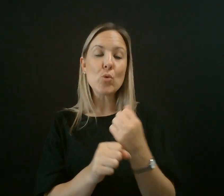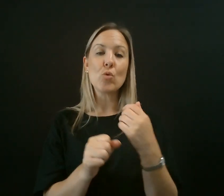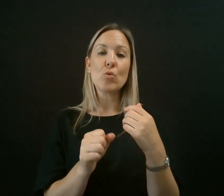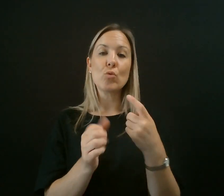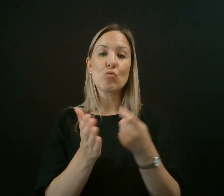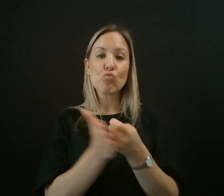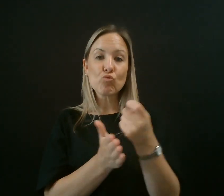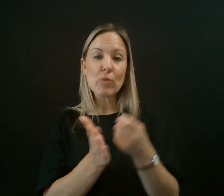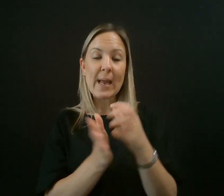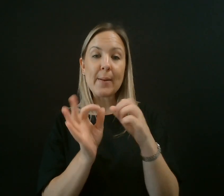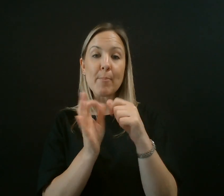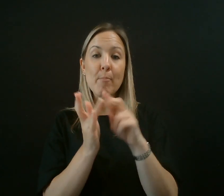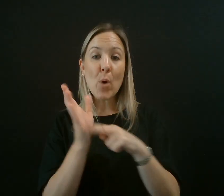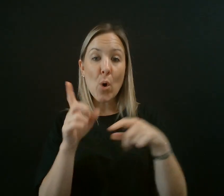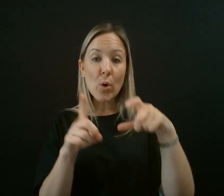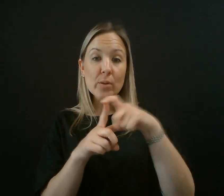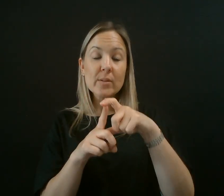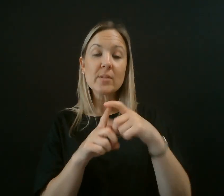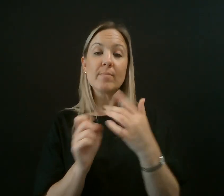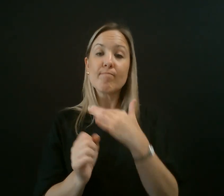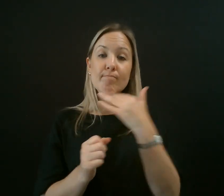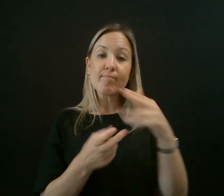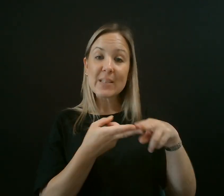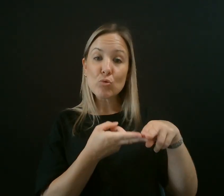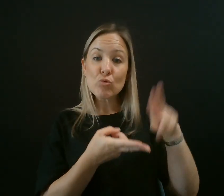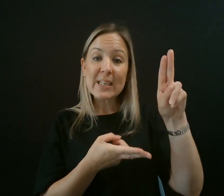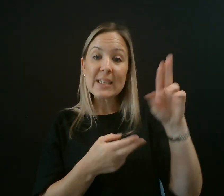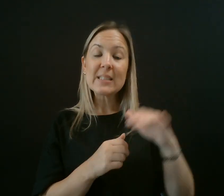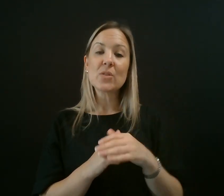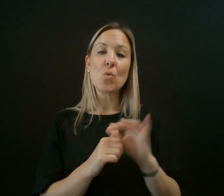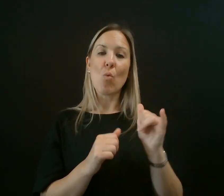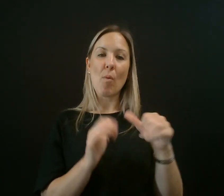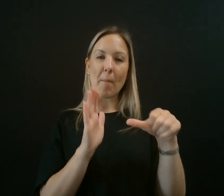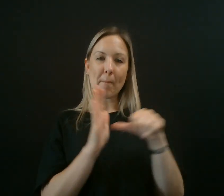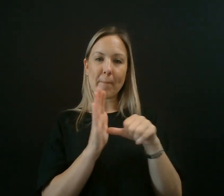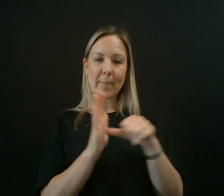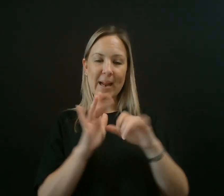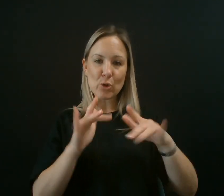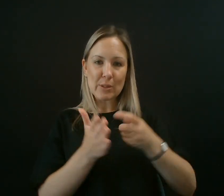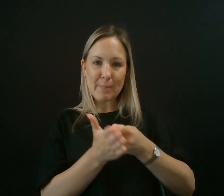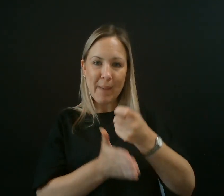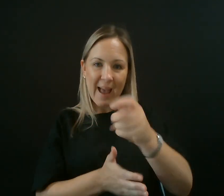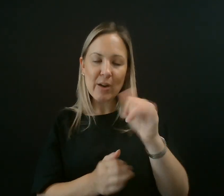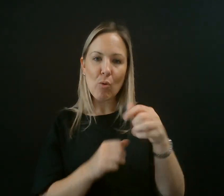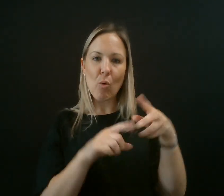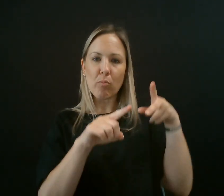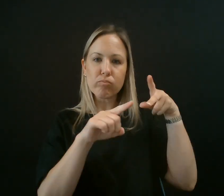rent increases, unpaid rent, termination of tenancy